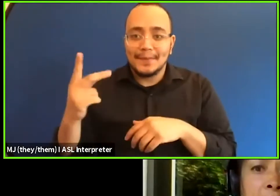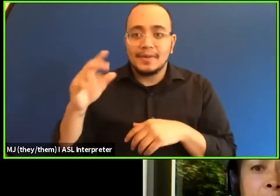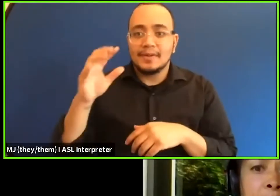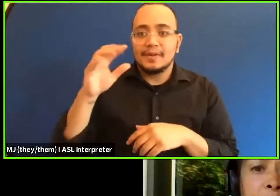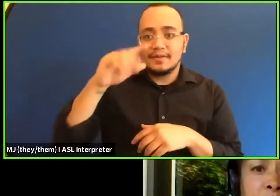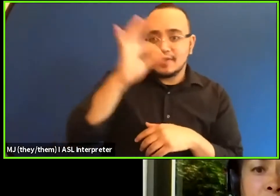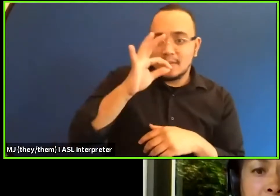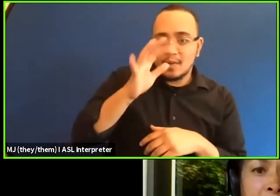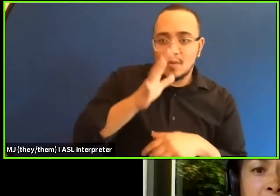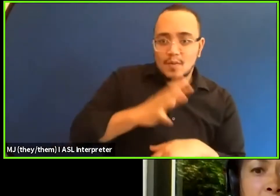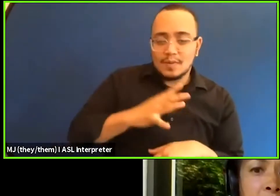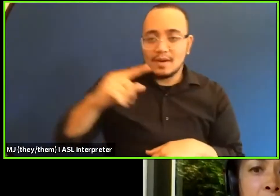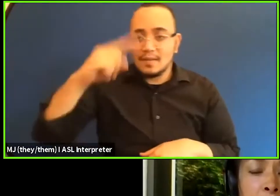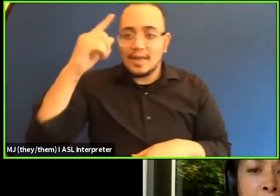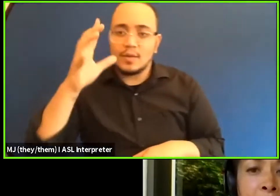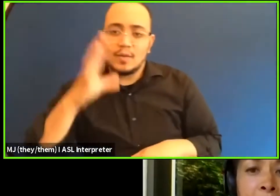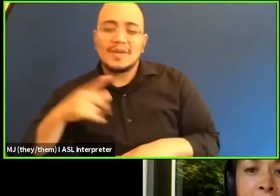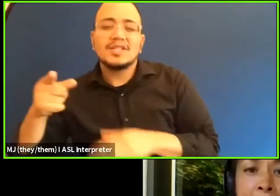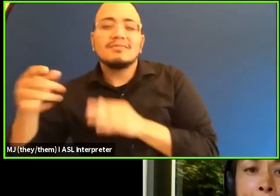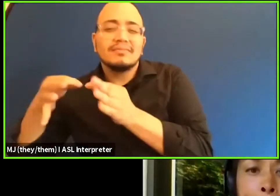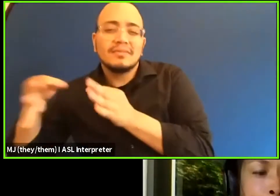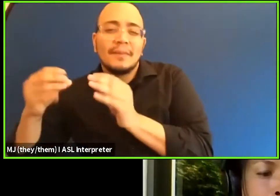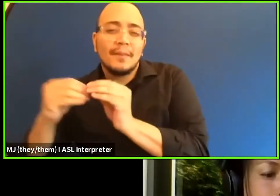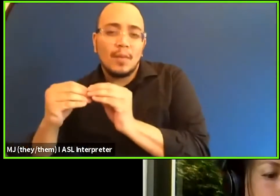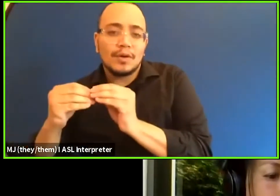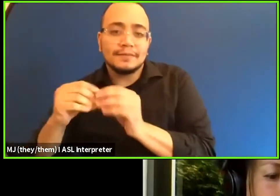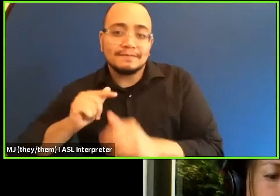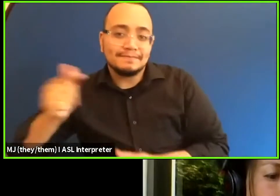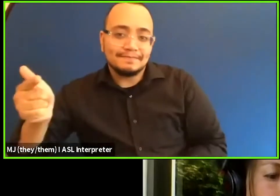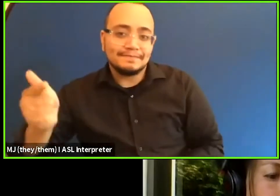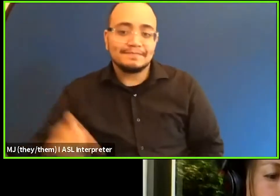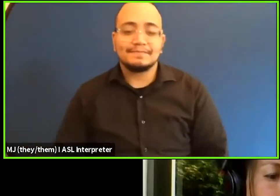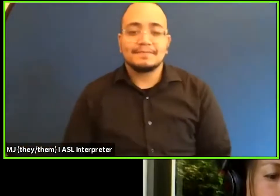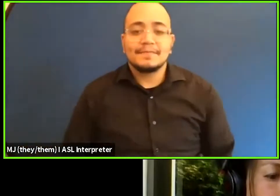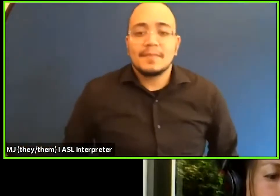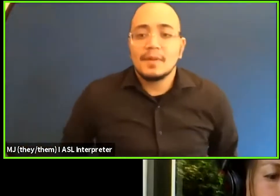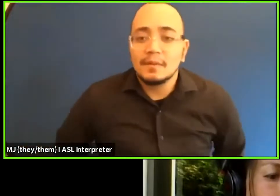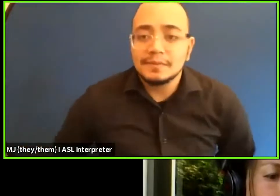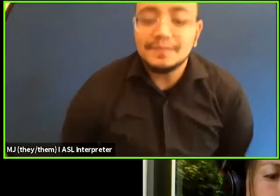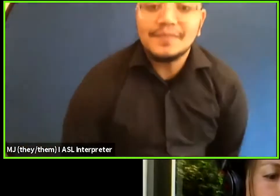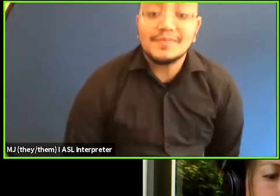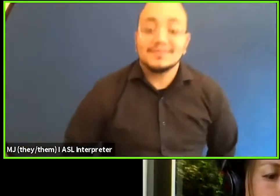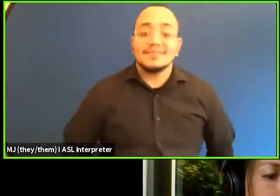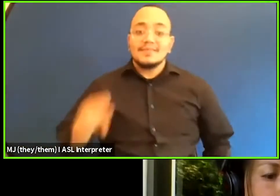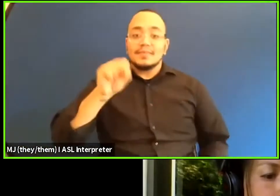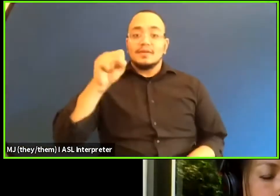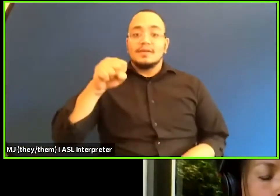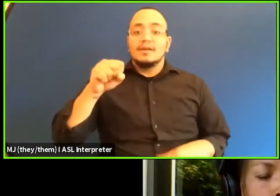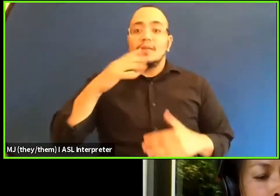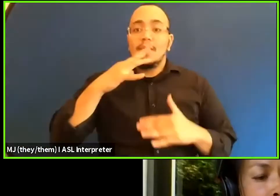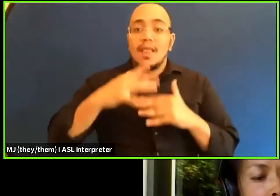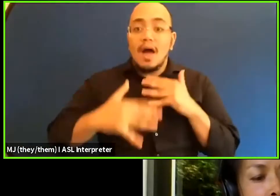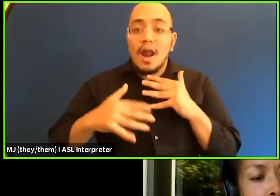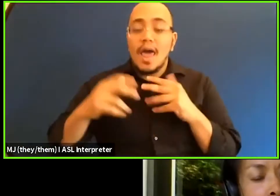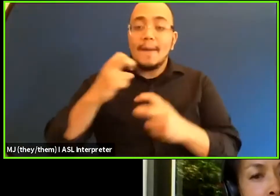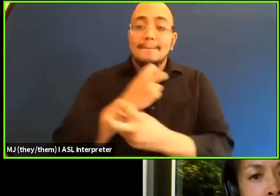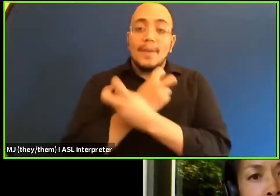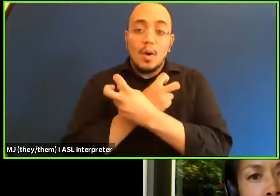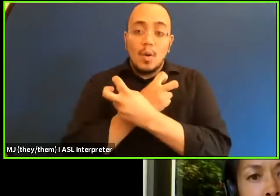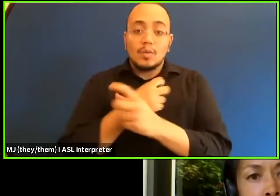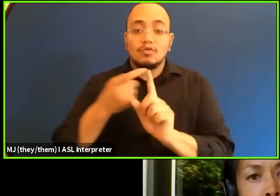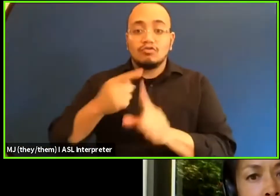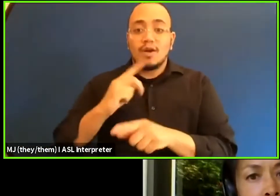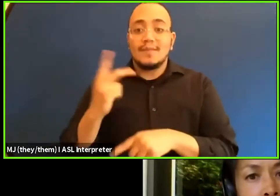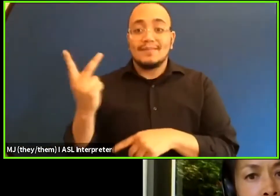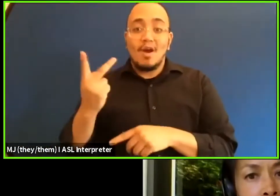And she will say a little bit more about that now. Yes. So Blood and Bone was derived from our